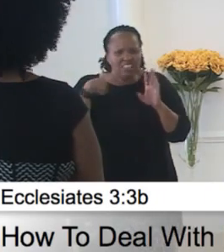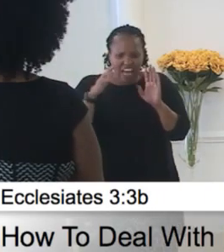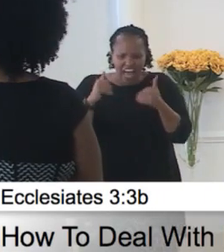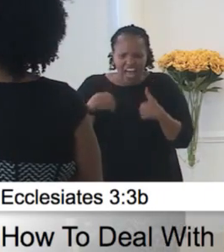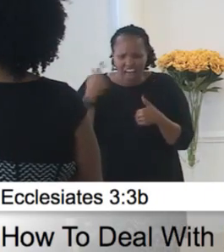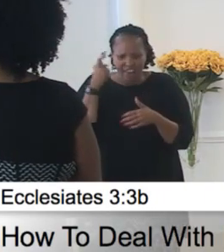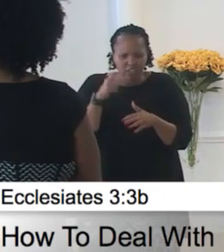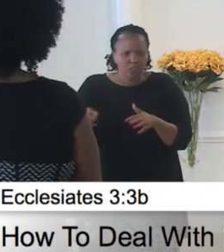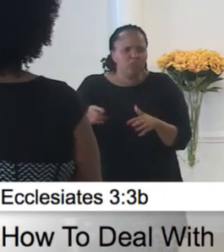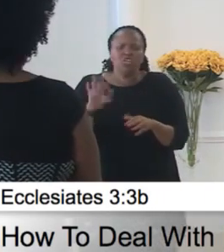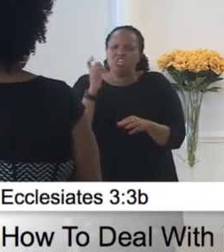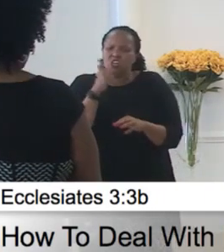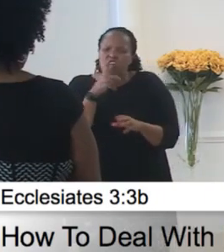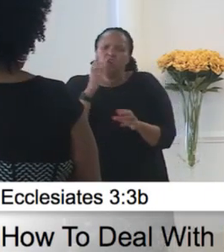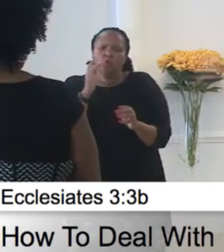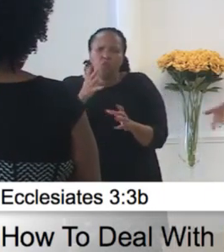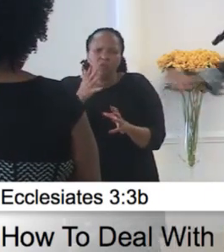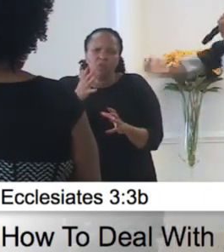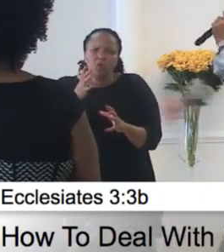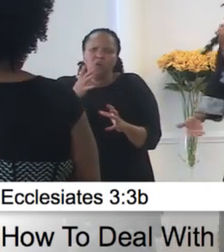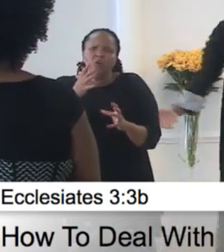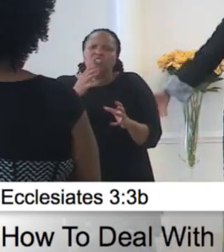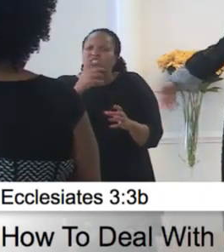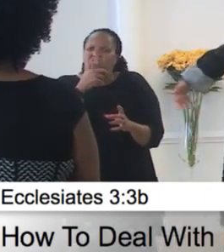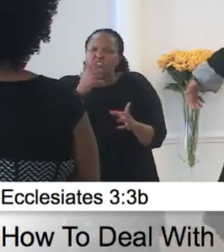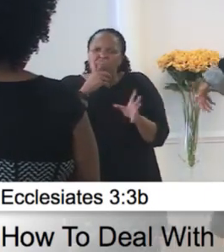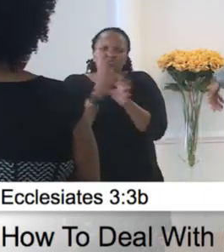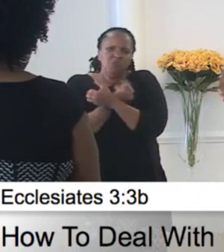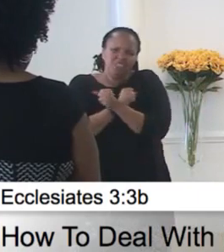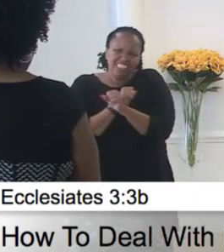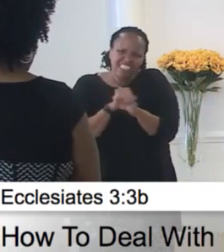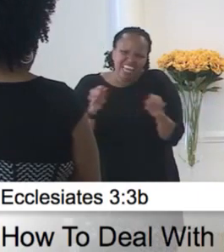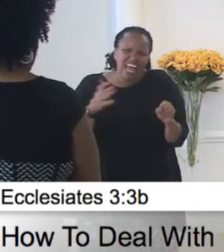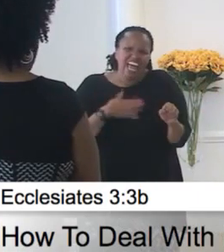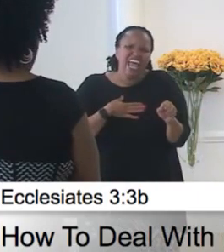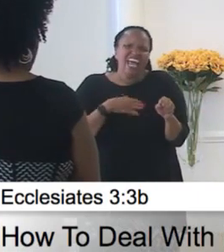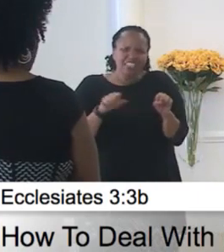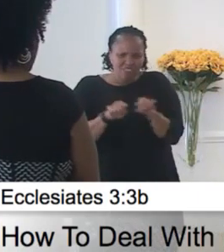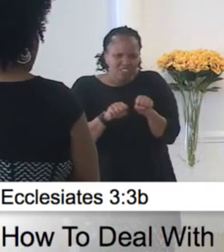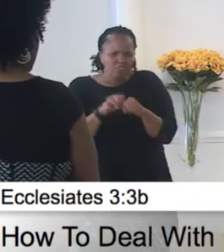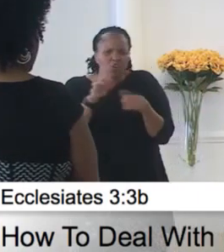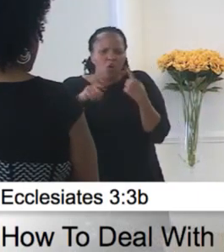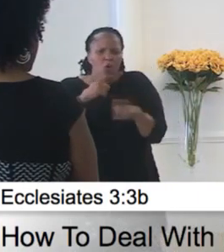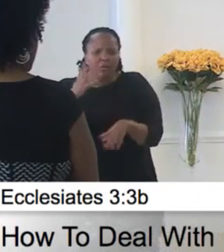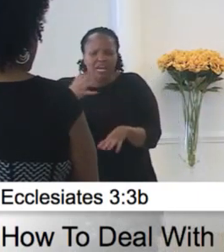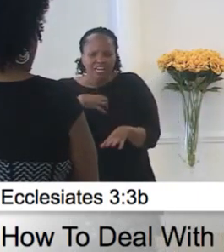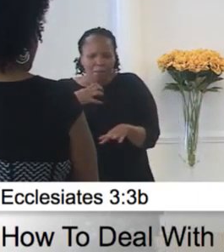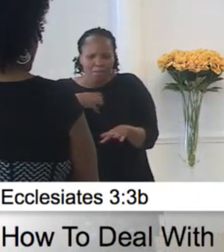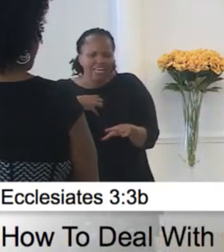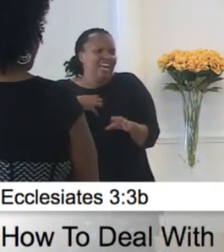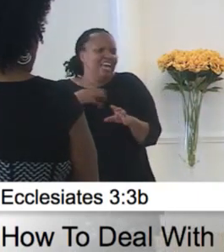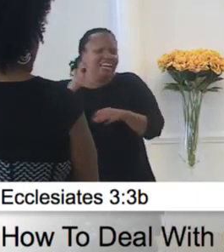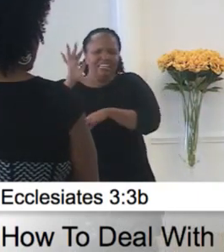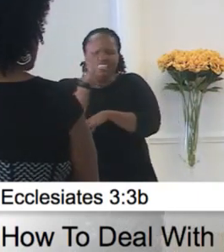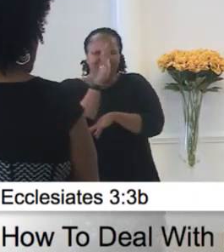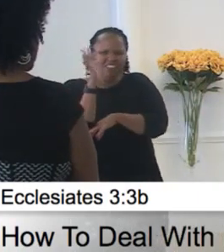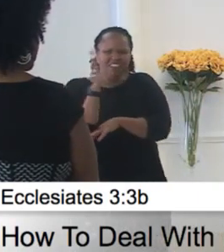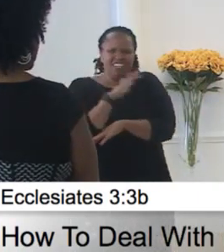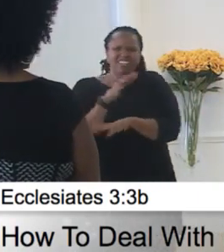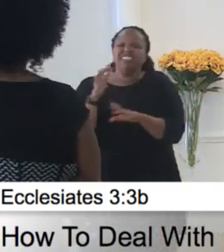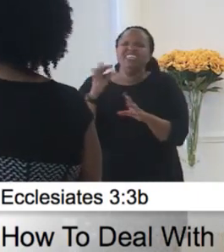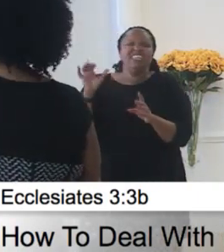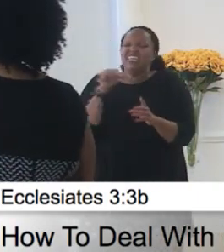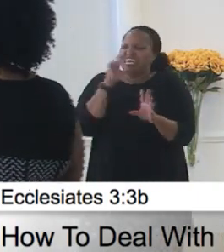him. Who would save my sandals while I complain in the wilderness that he ain't got